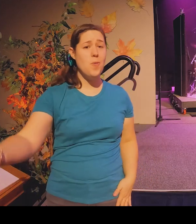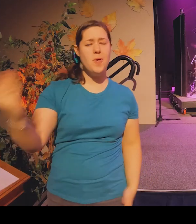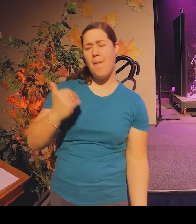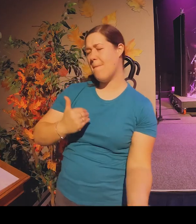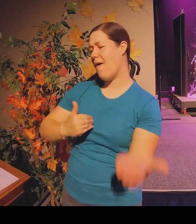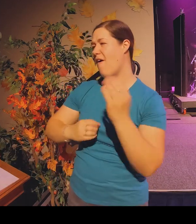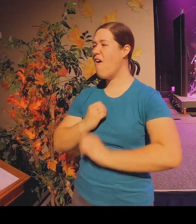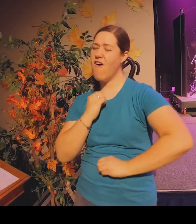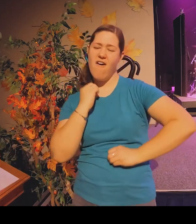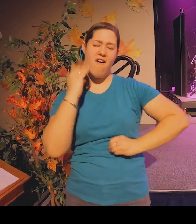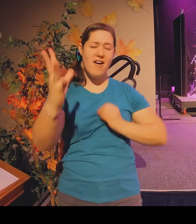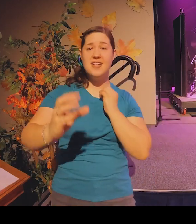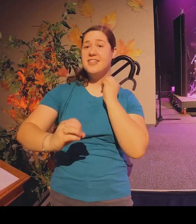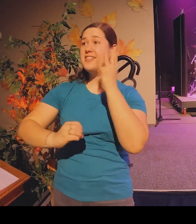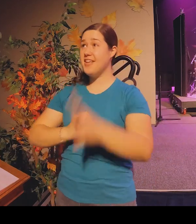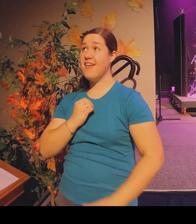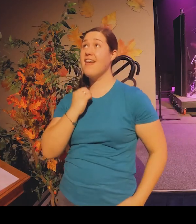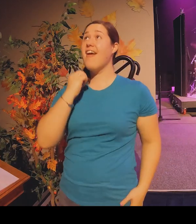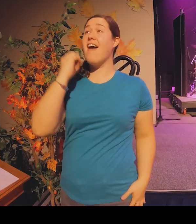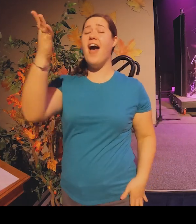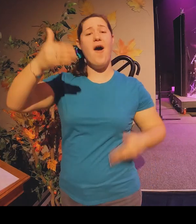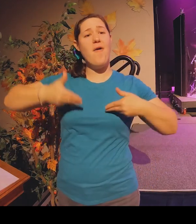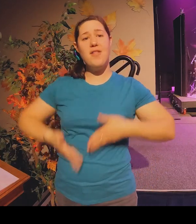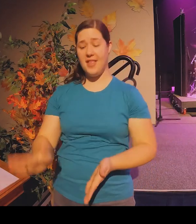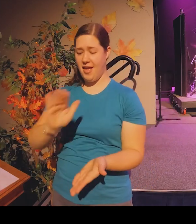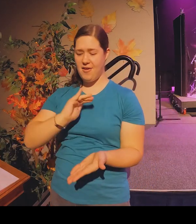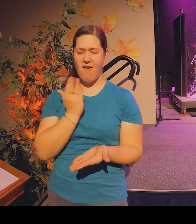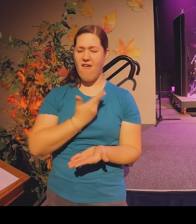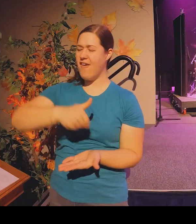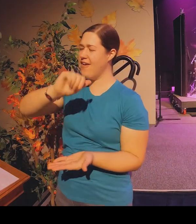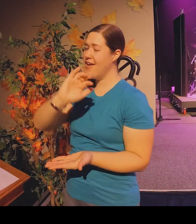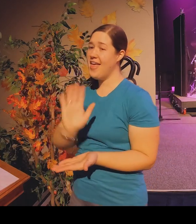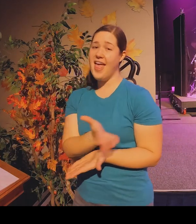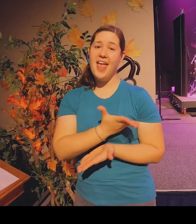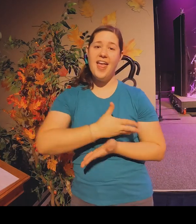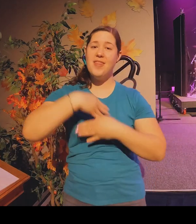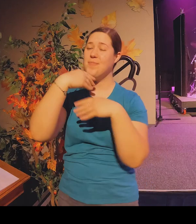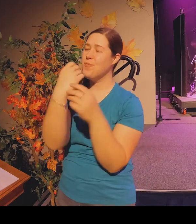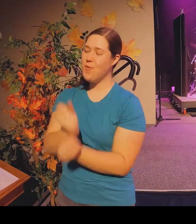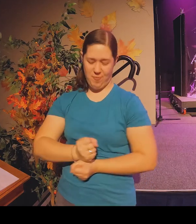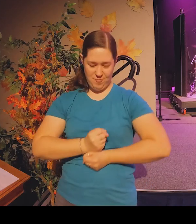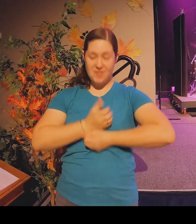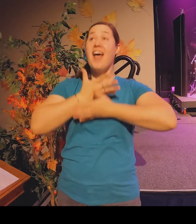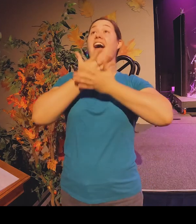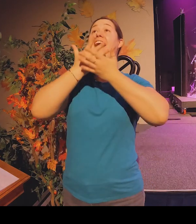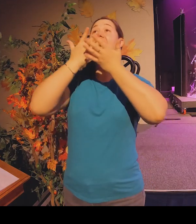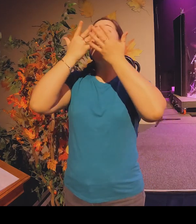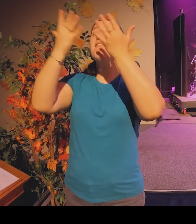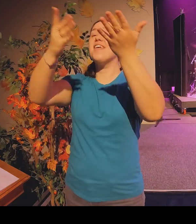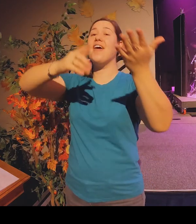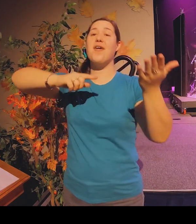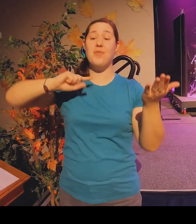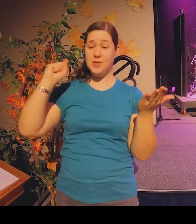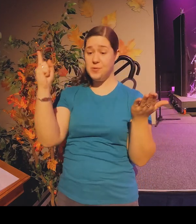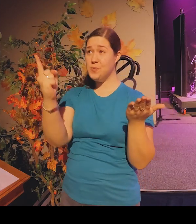So come on and sing the hallelujah. And to throw the